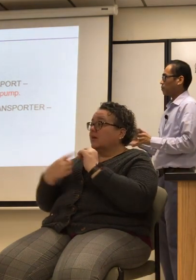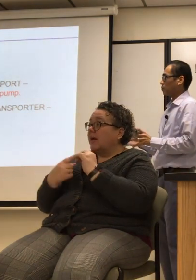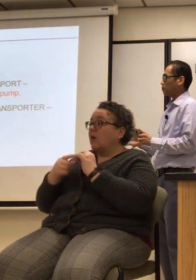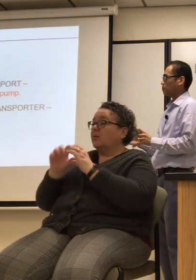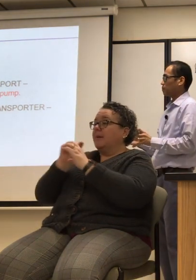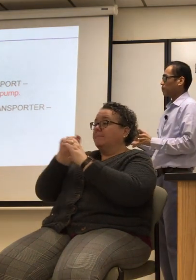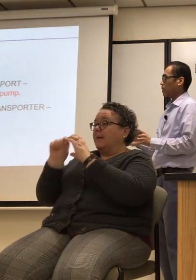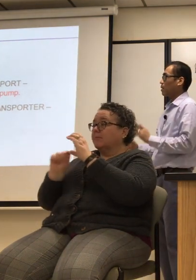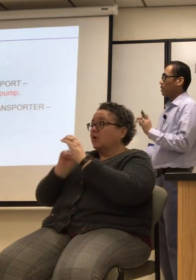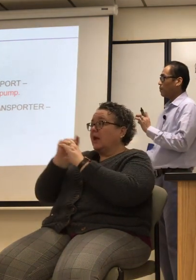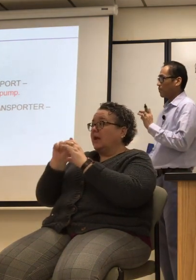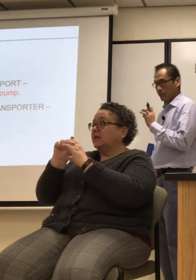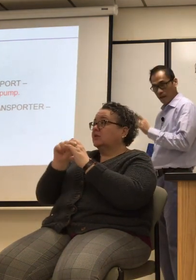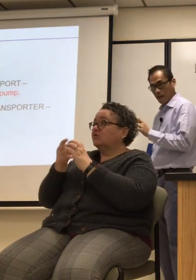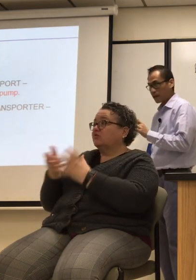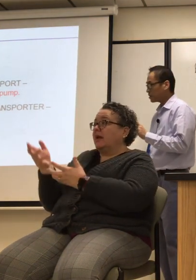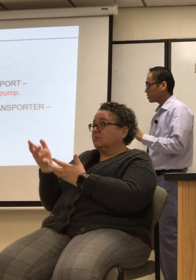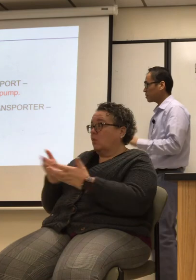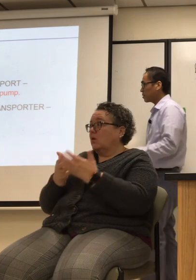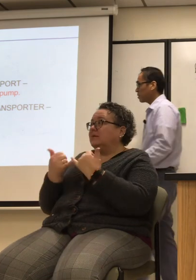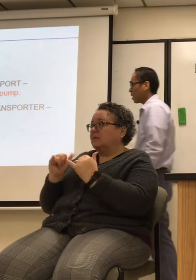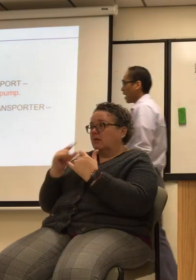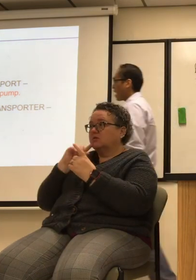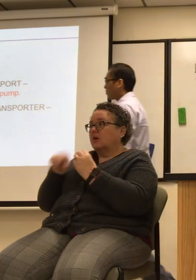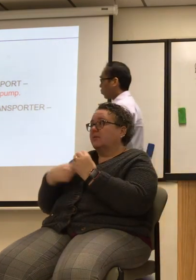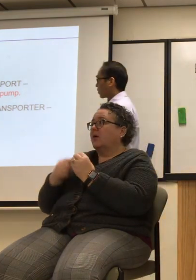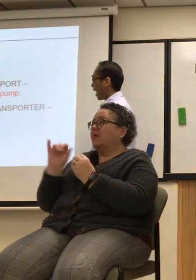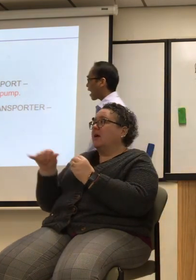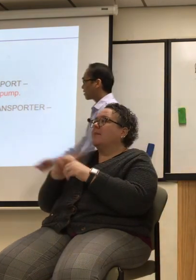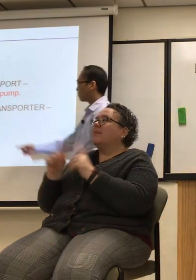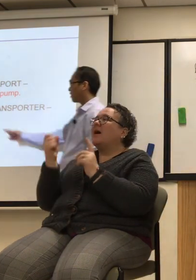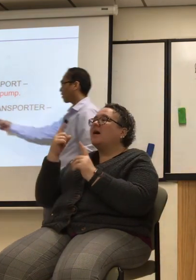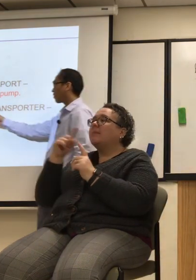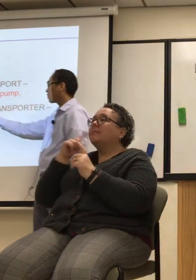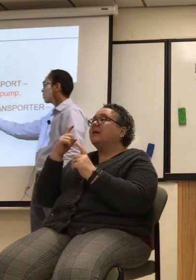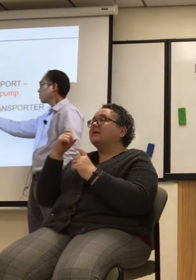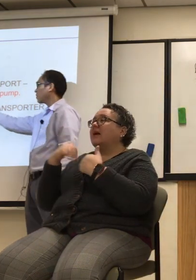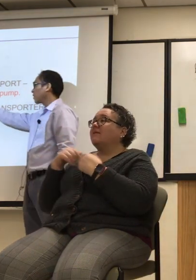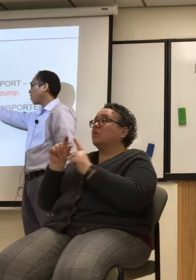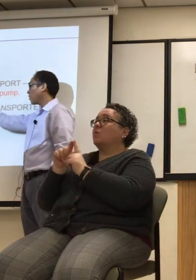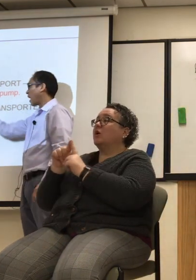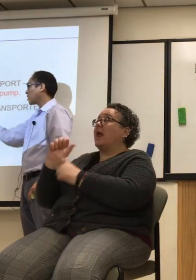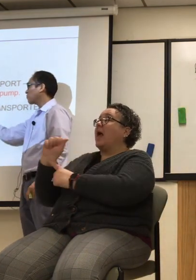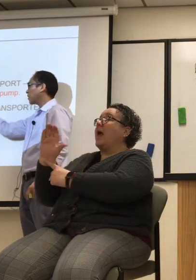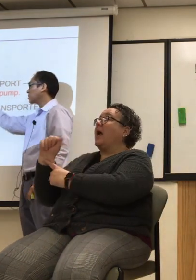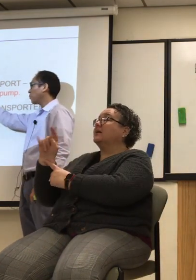transport. But because I have the word active there, they call it active